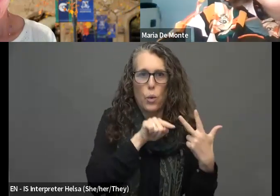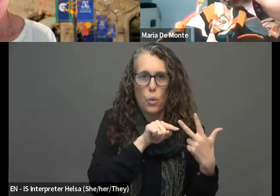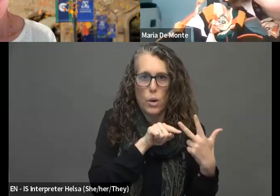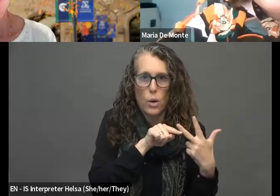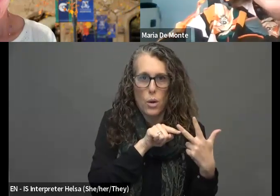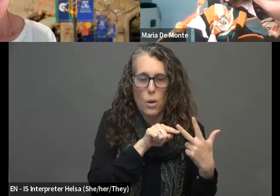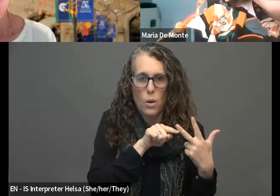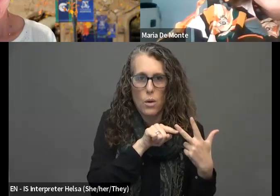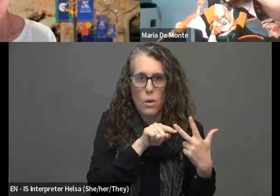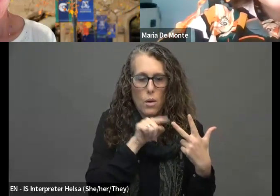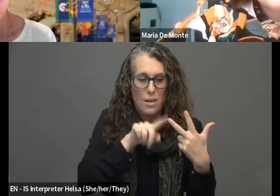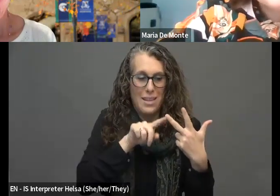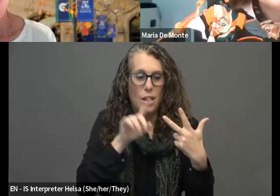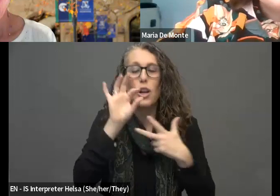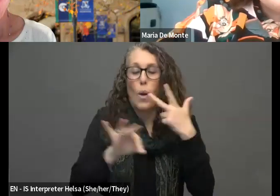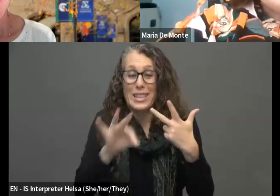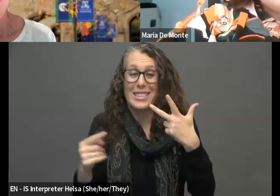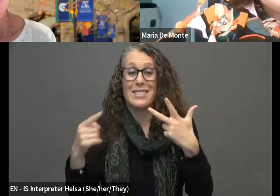the previous authors.